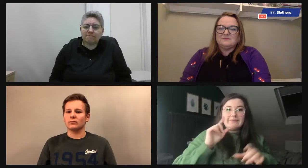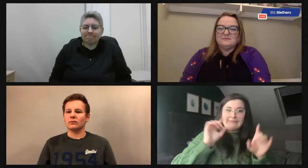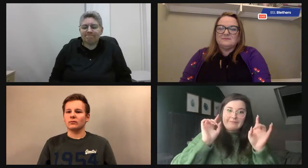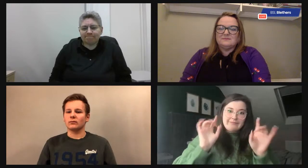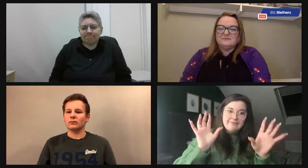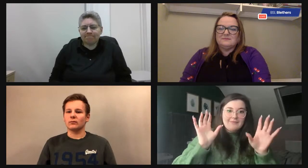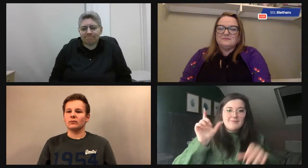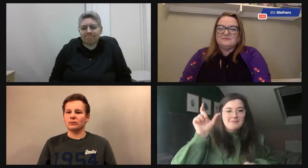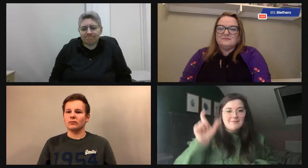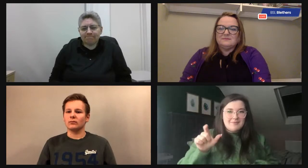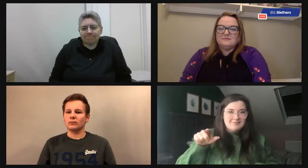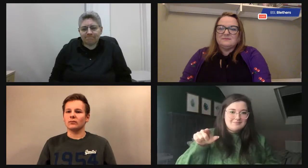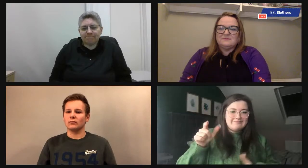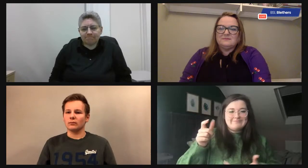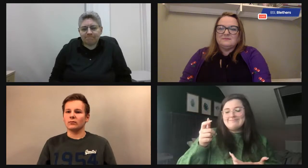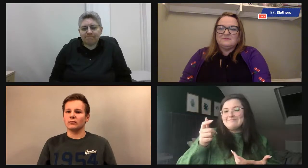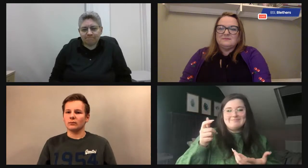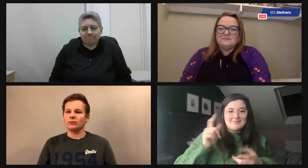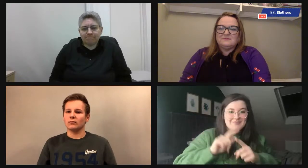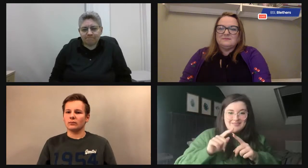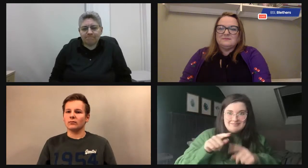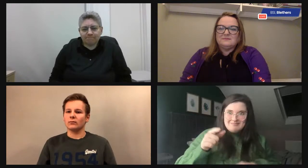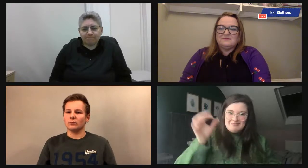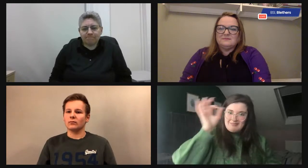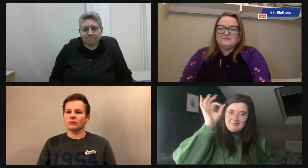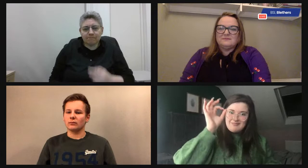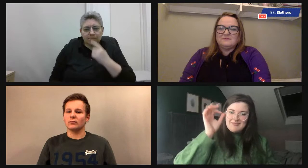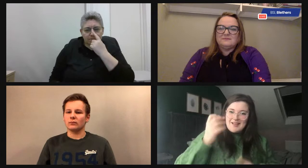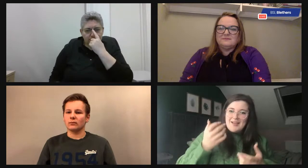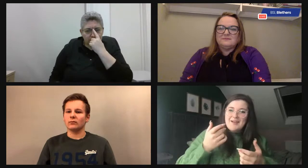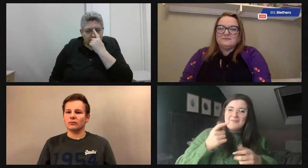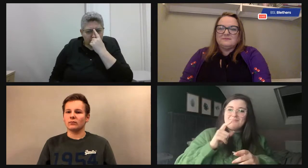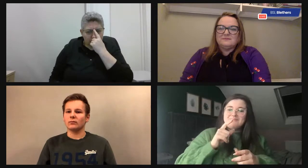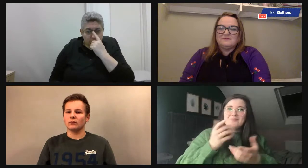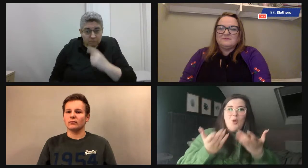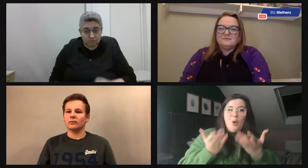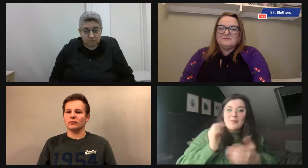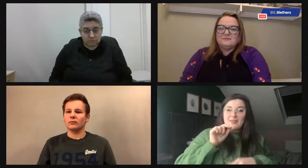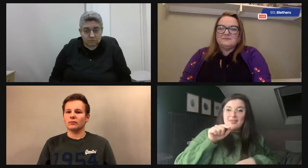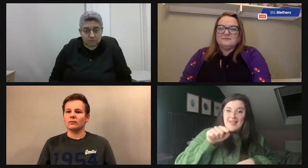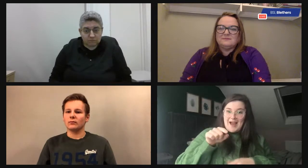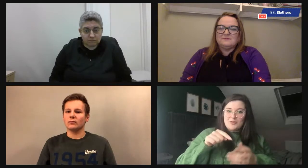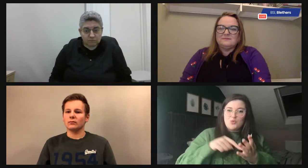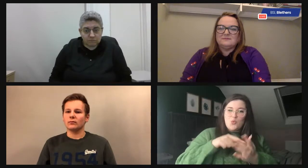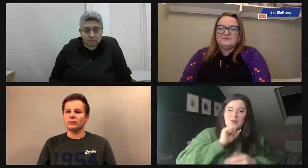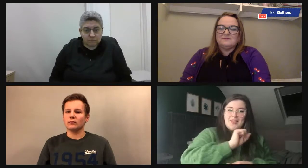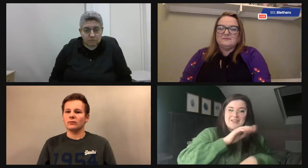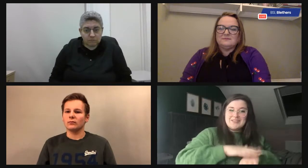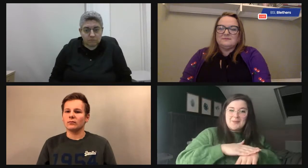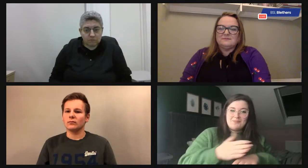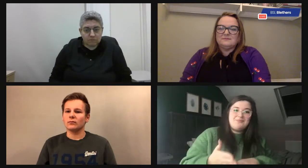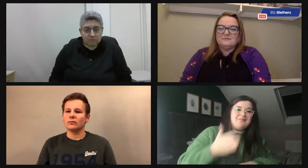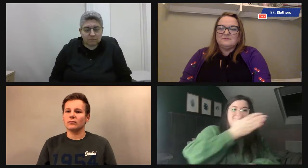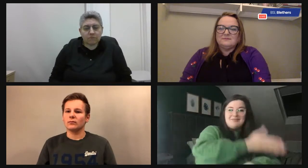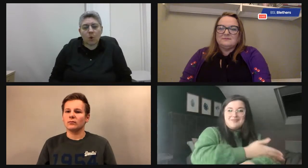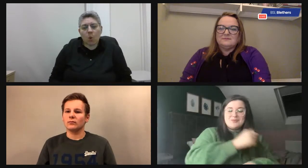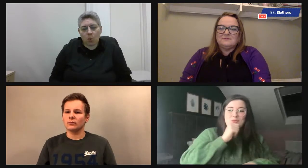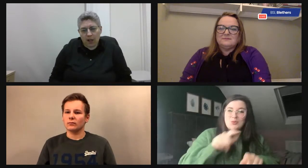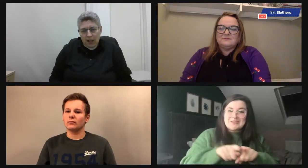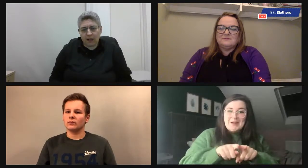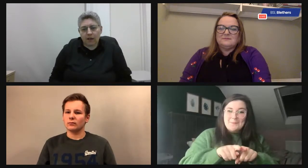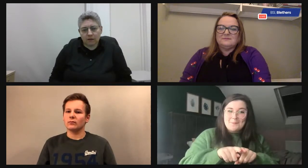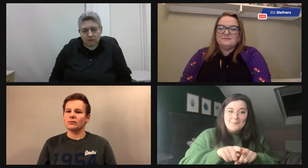relate to us young people and how we feel about TikTok, Instagram, and this exposure that we have.